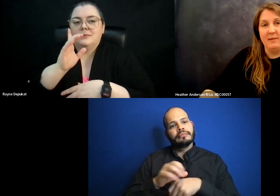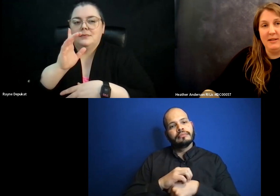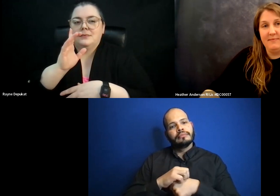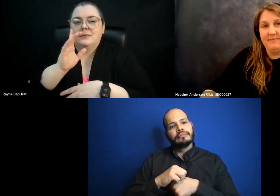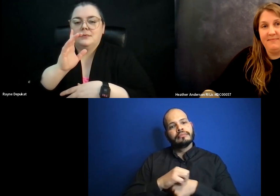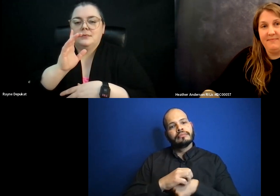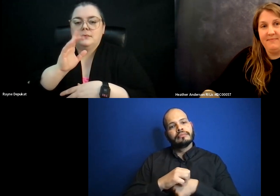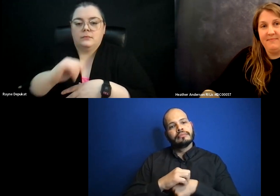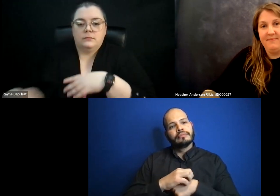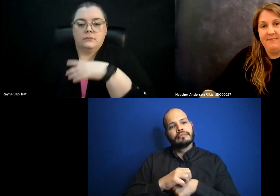document.